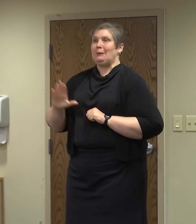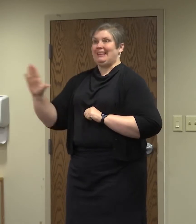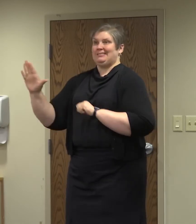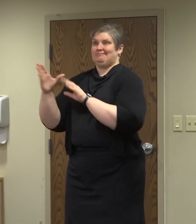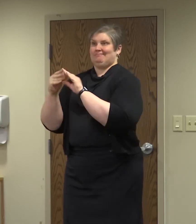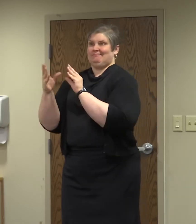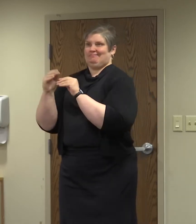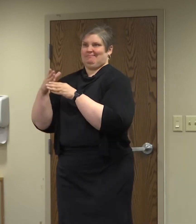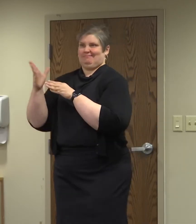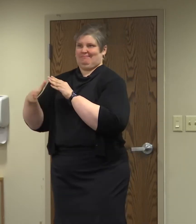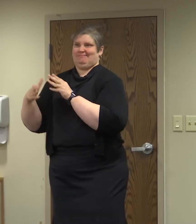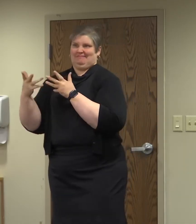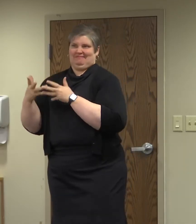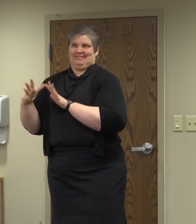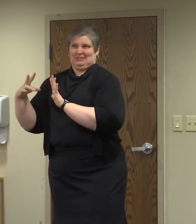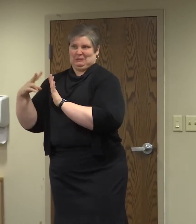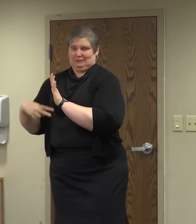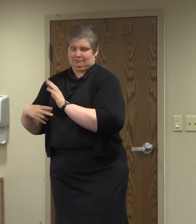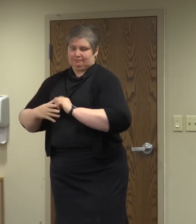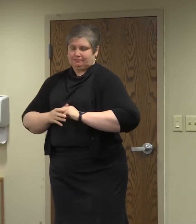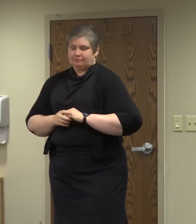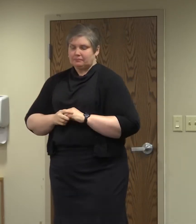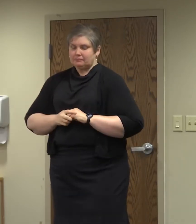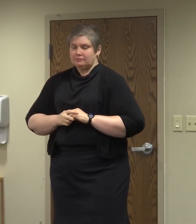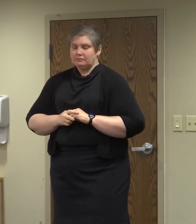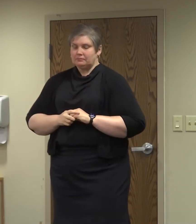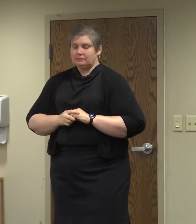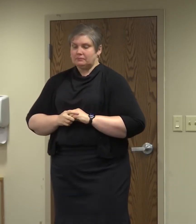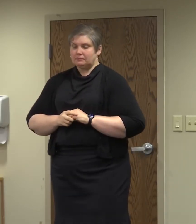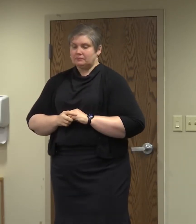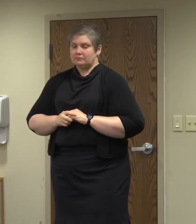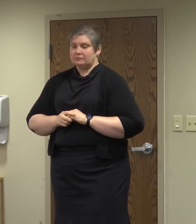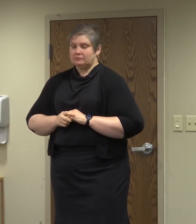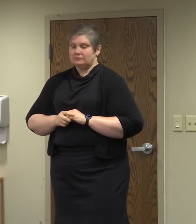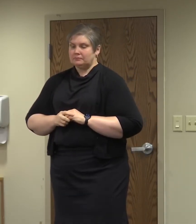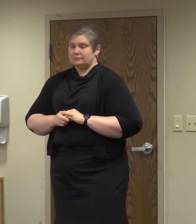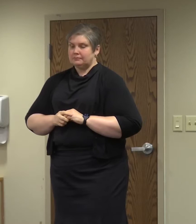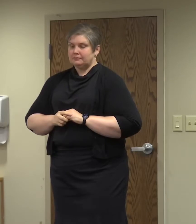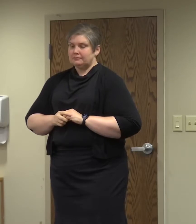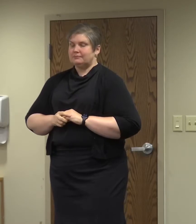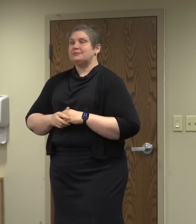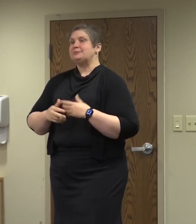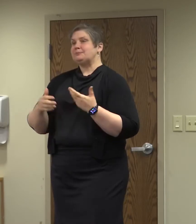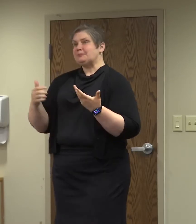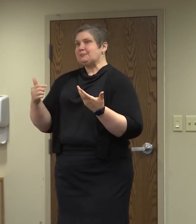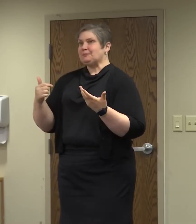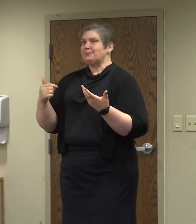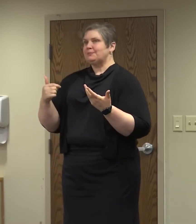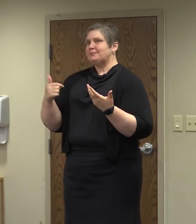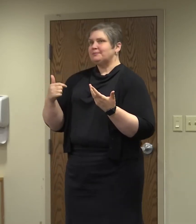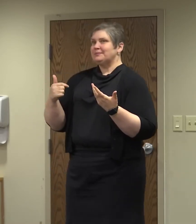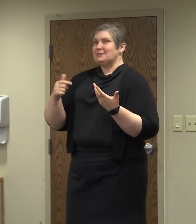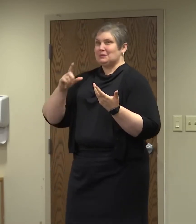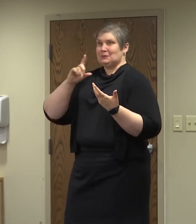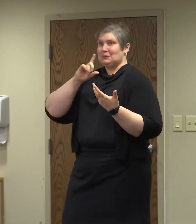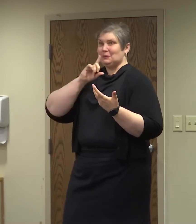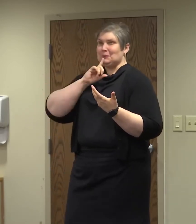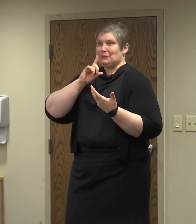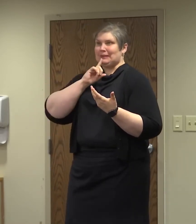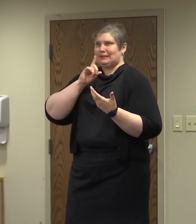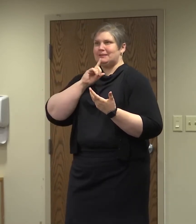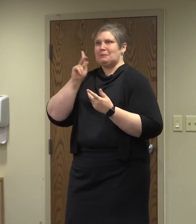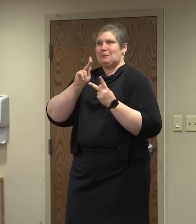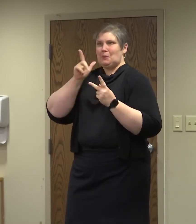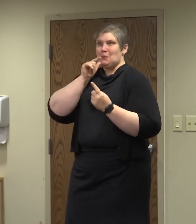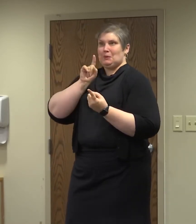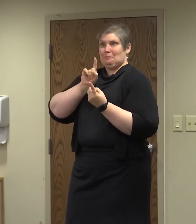I'd first say, as I did to him, we have a number of things in common. Probably the most apparent to everyone who meets us